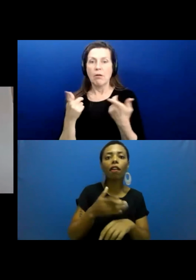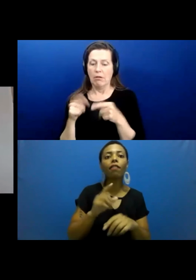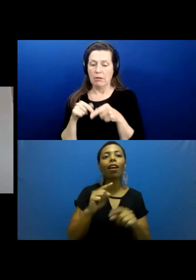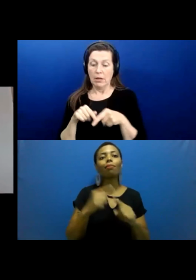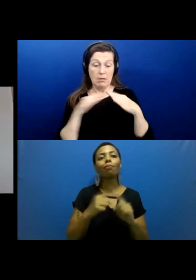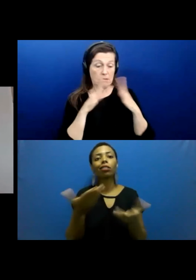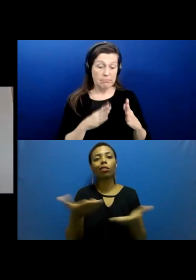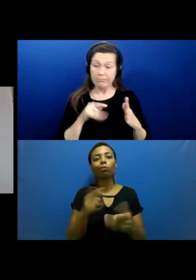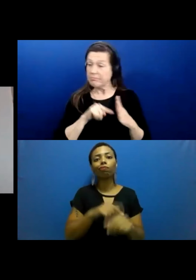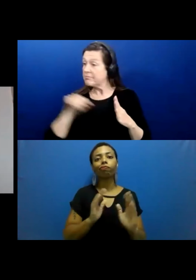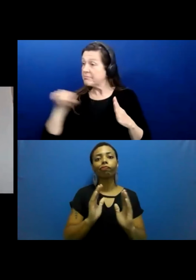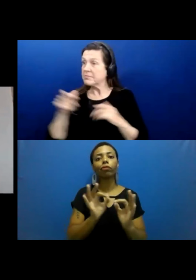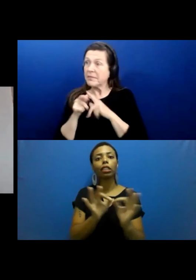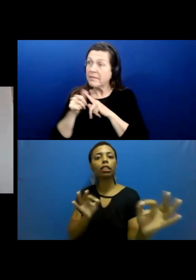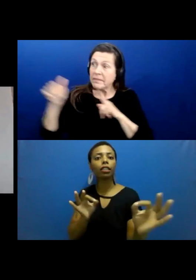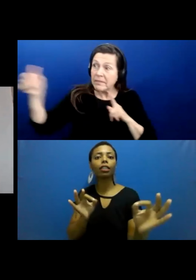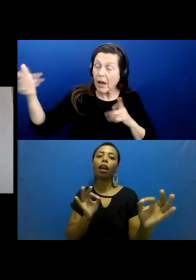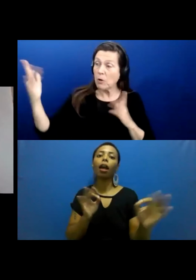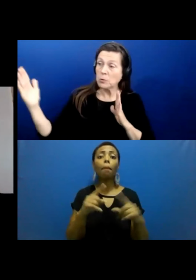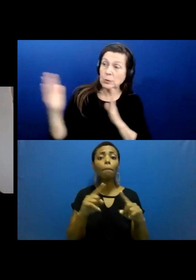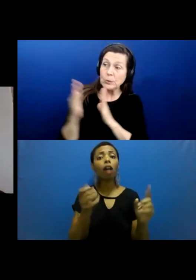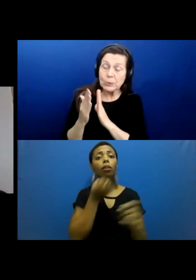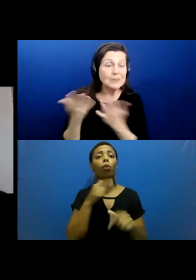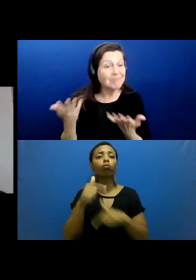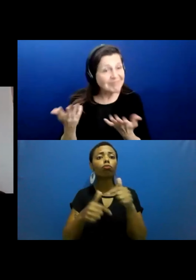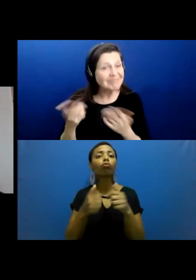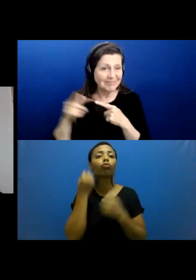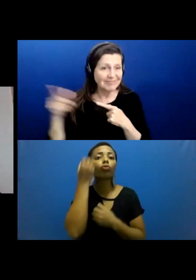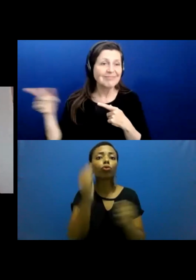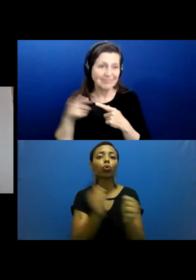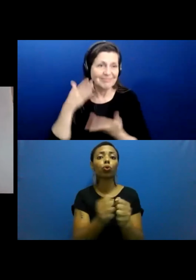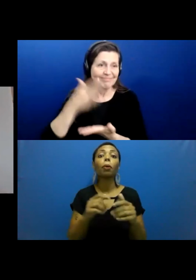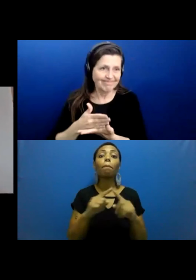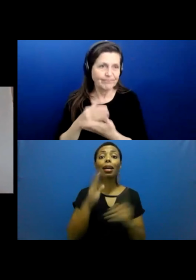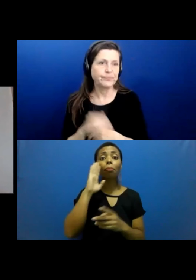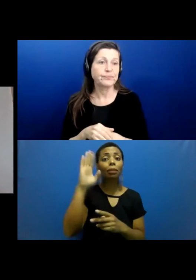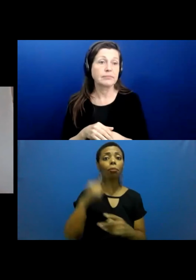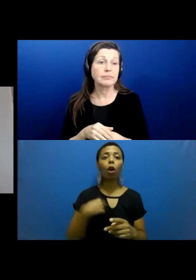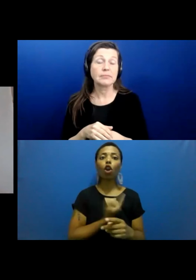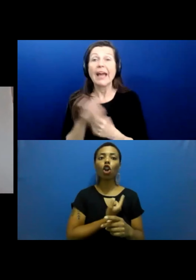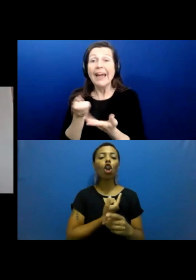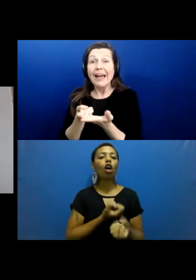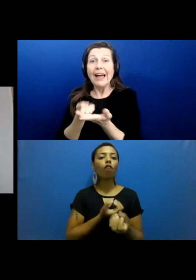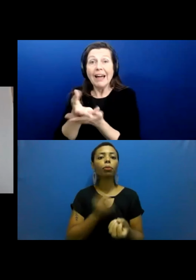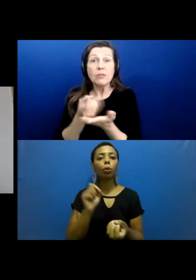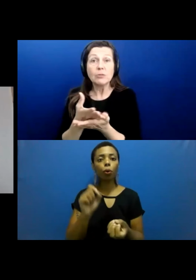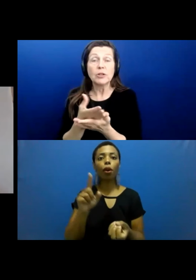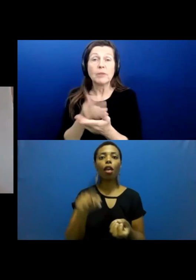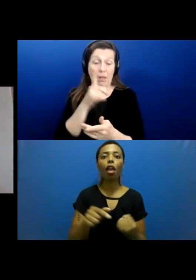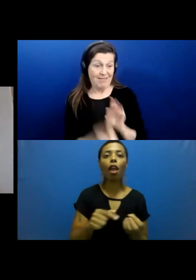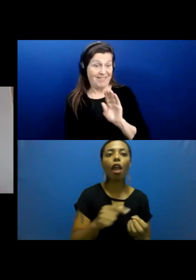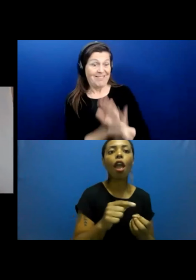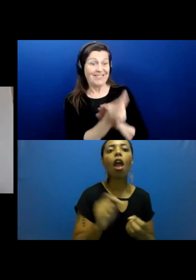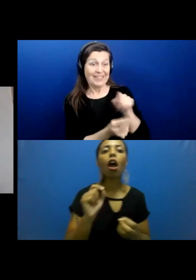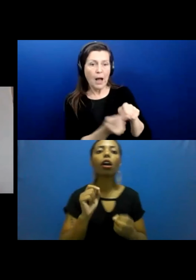them. Information prior to the event. If there isn't enough information beforehand, sometimes it might be difficult to